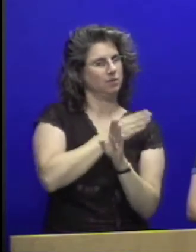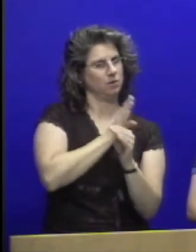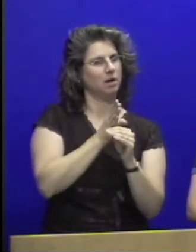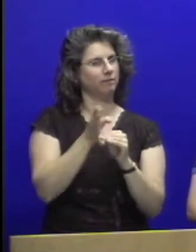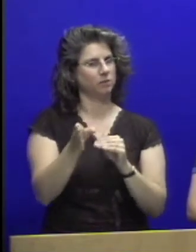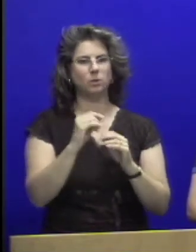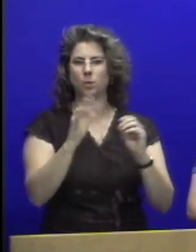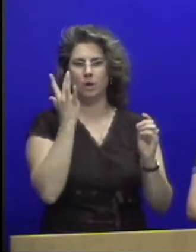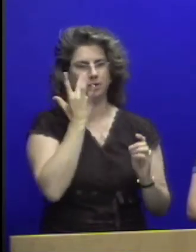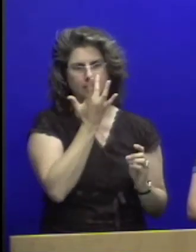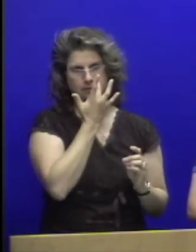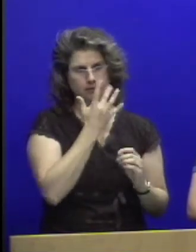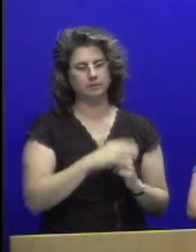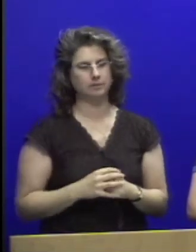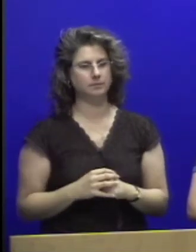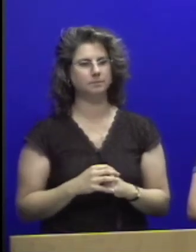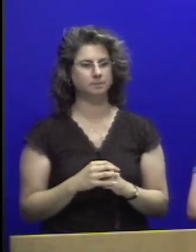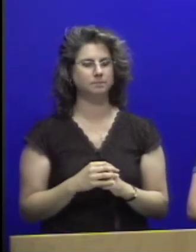operation.